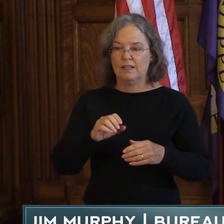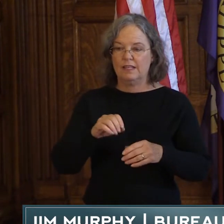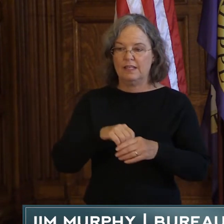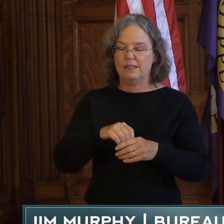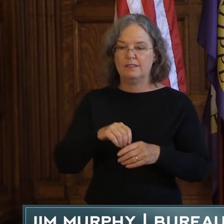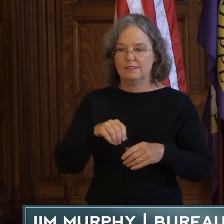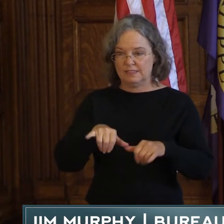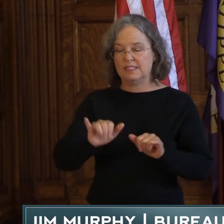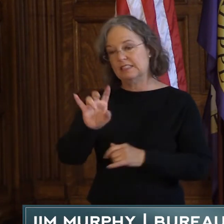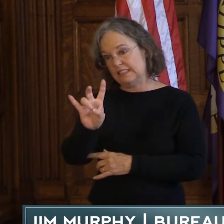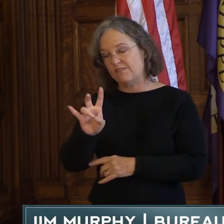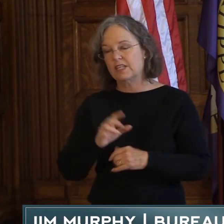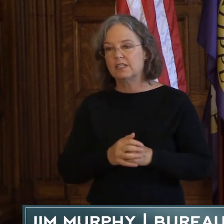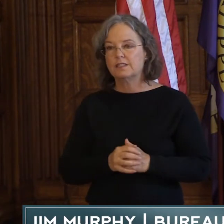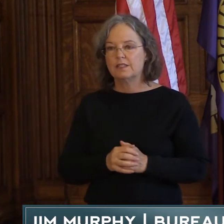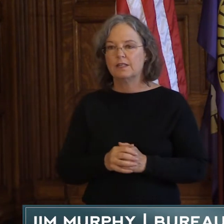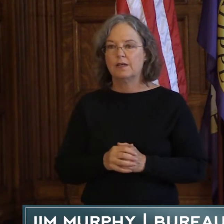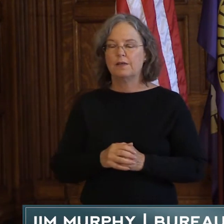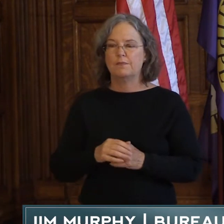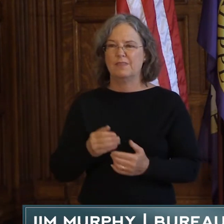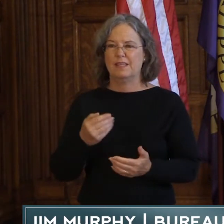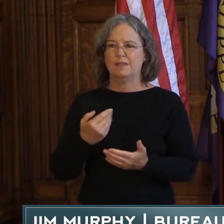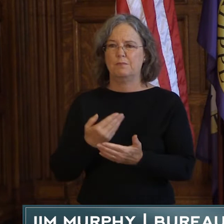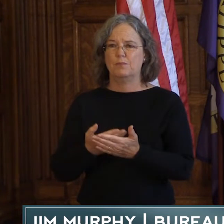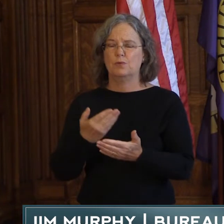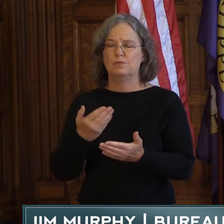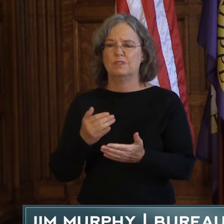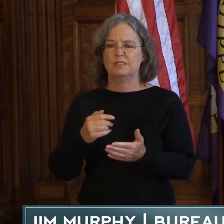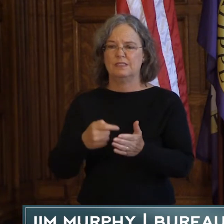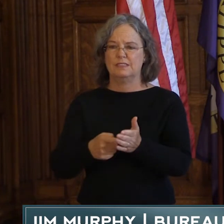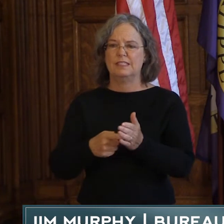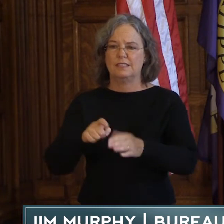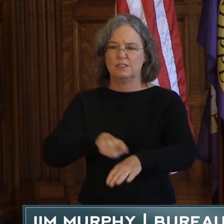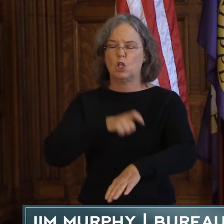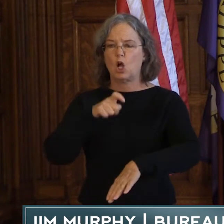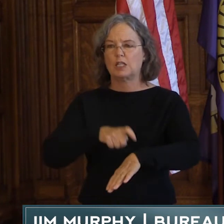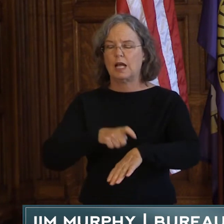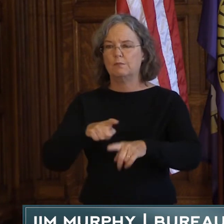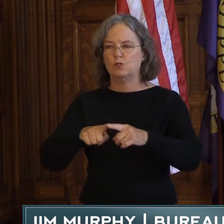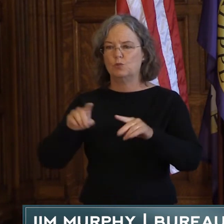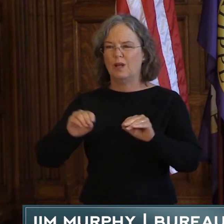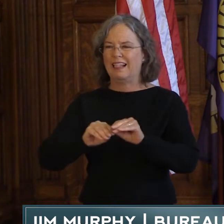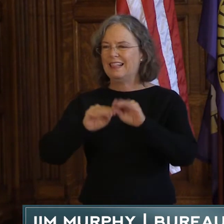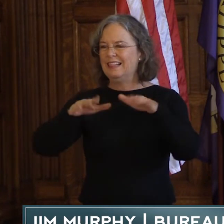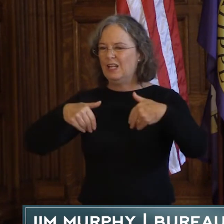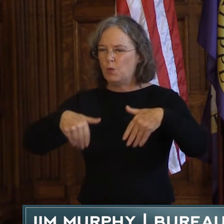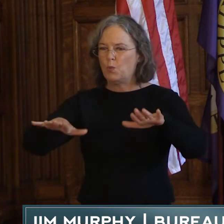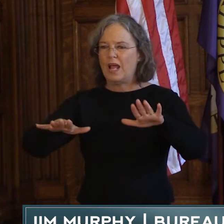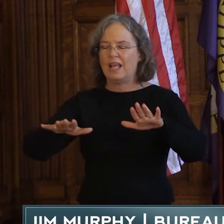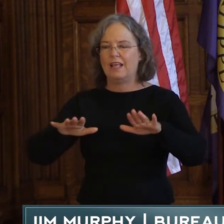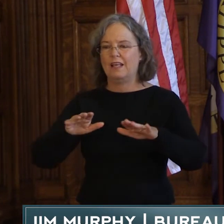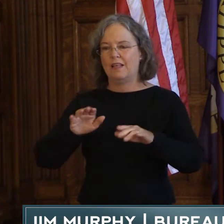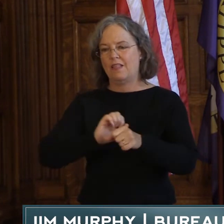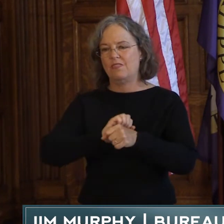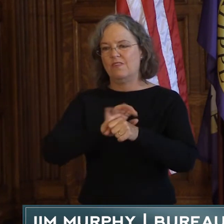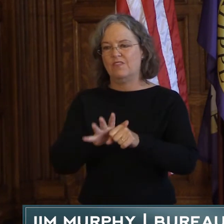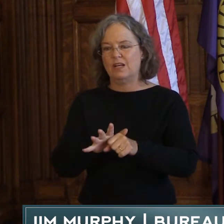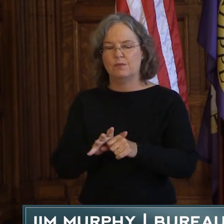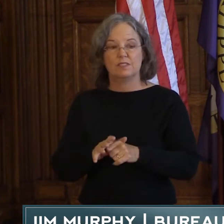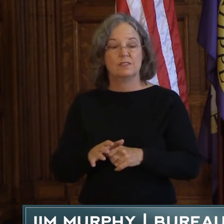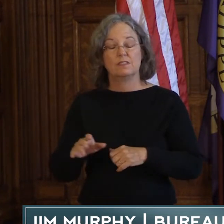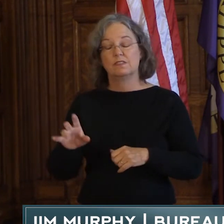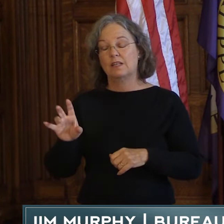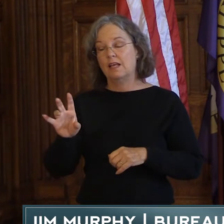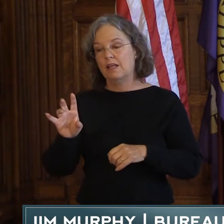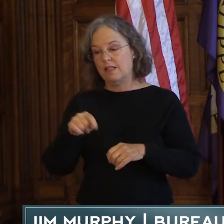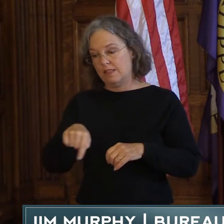this illustrates is that it takes a long time in many cases to clear the virus. After somebody is identified as a case,